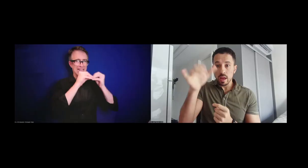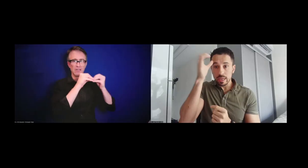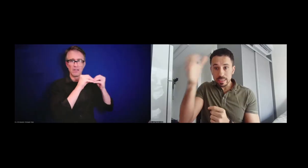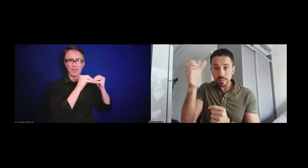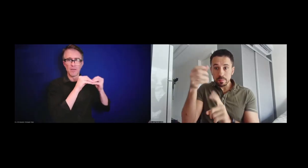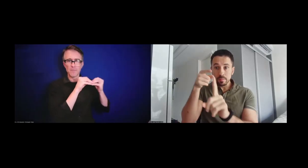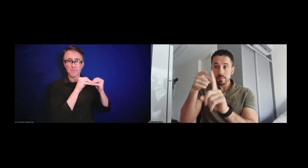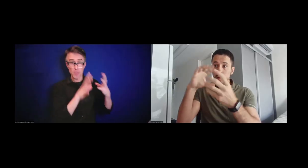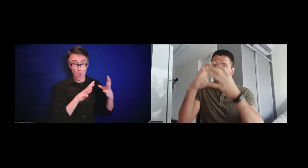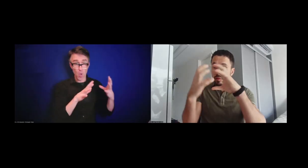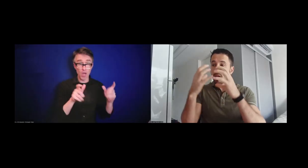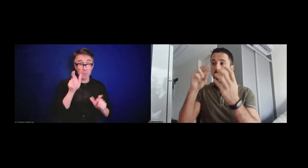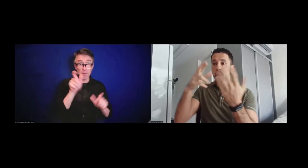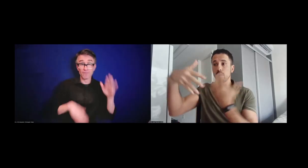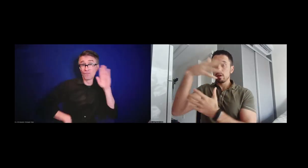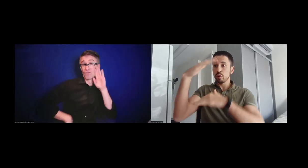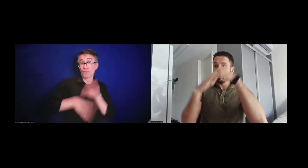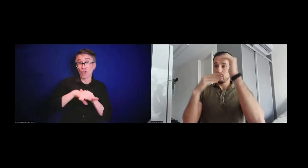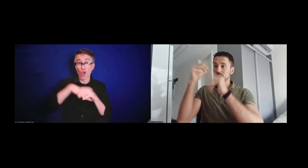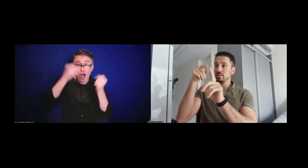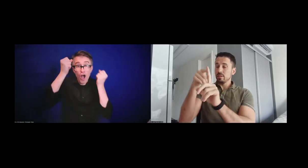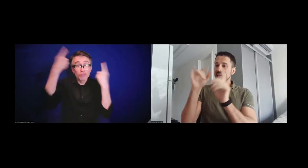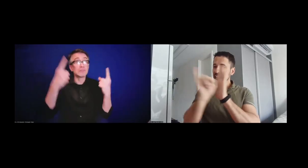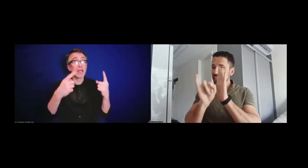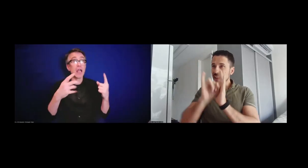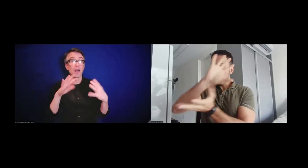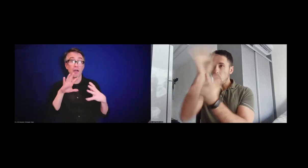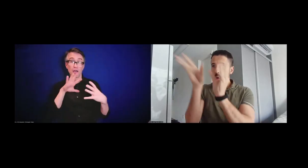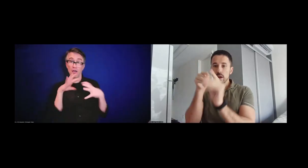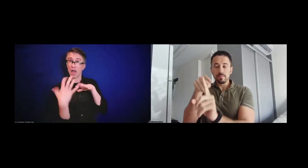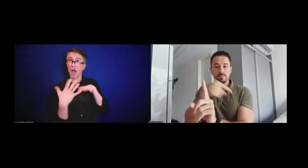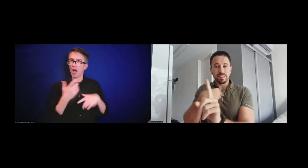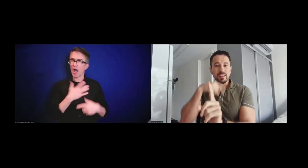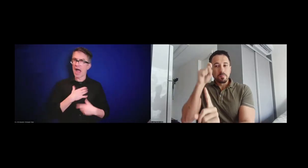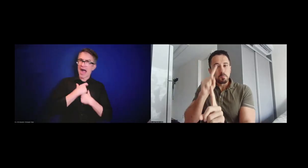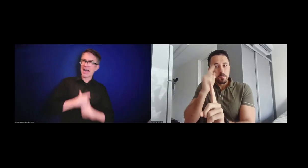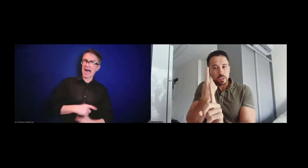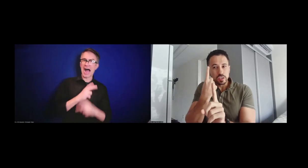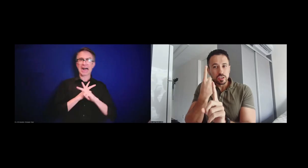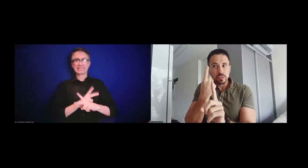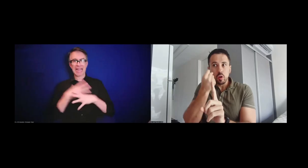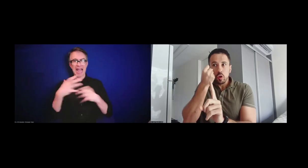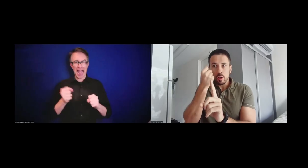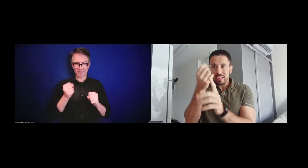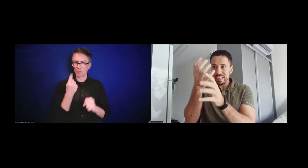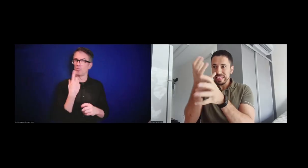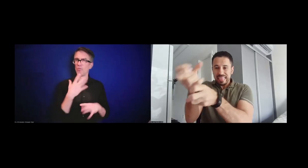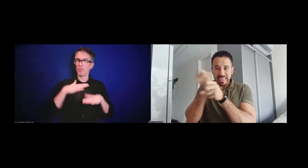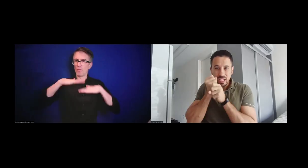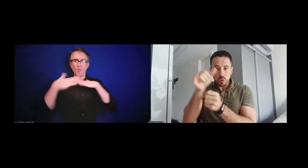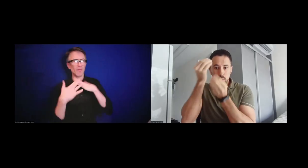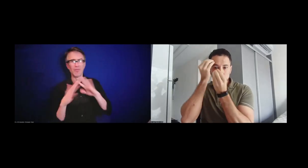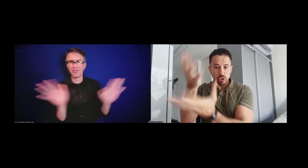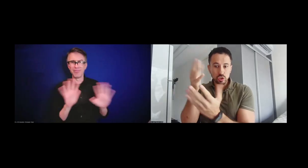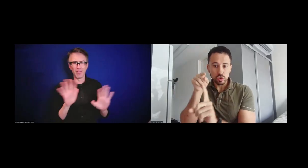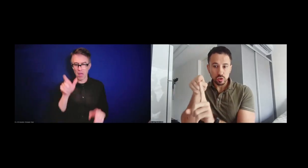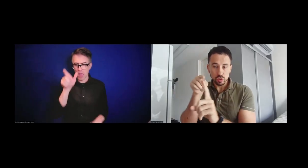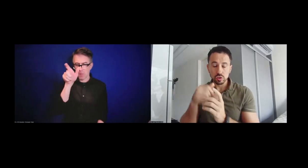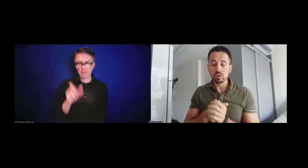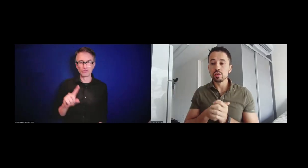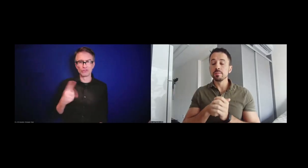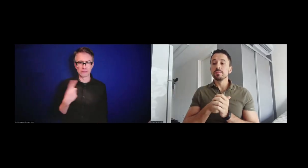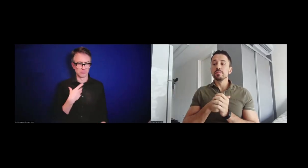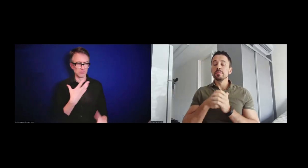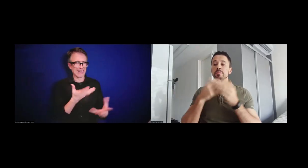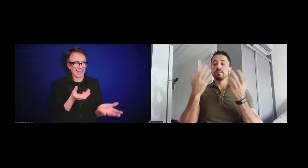people groups in those specific areas understand the concept of just comfortability, the identity of who they are. First, it's important